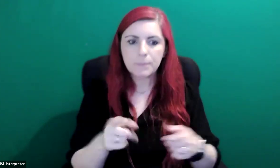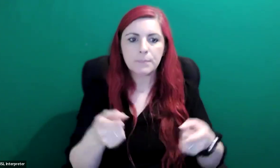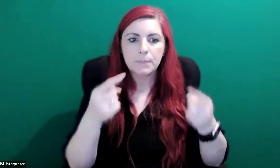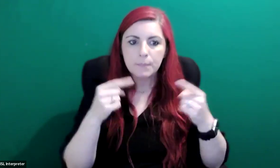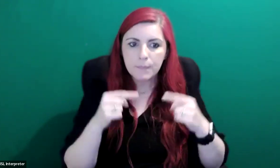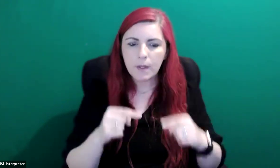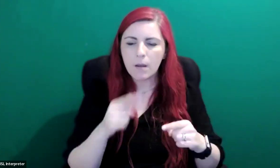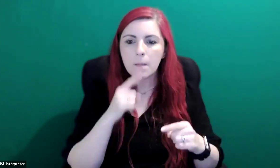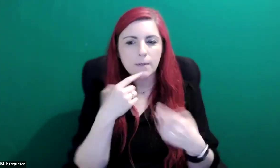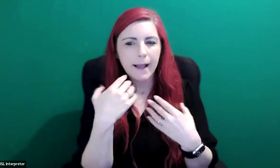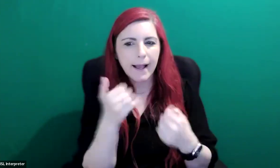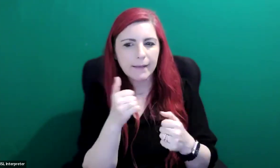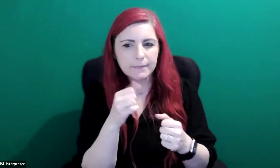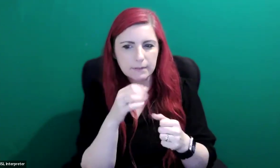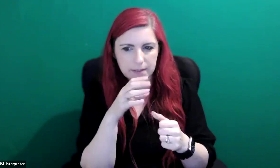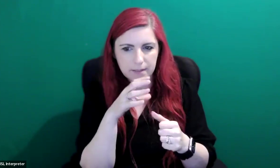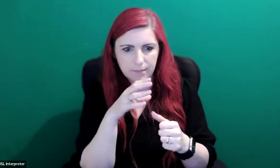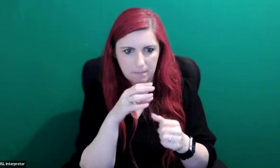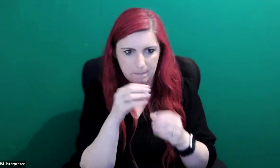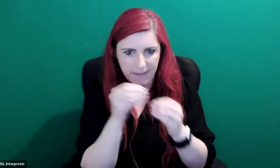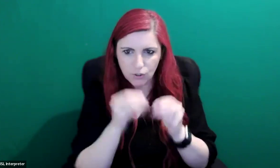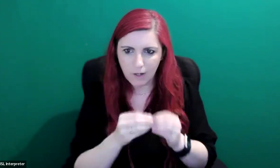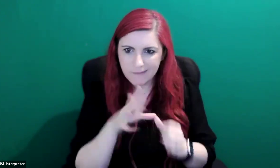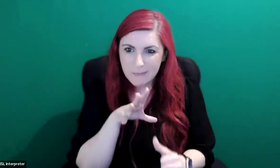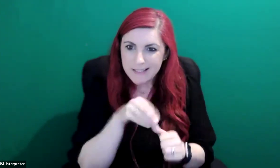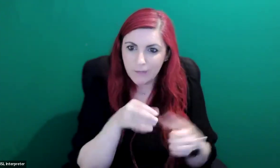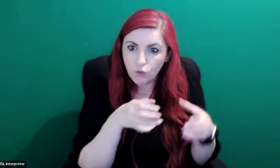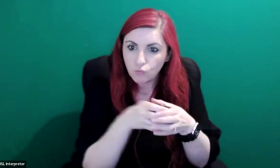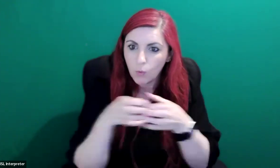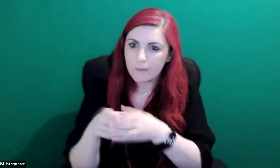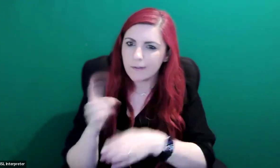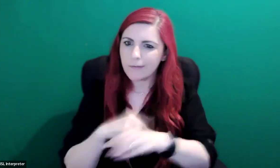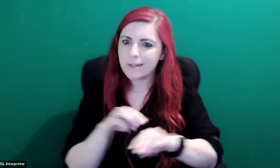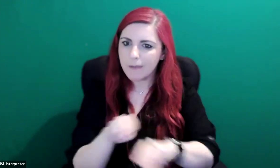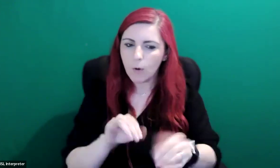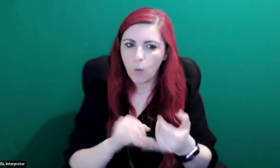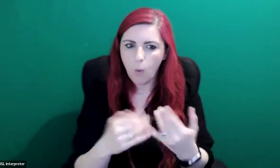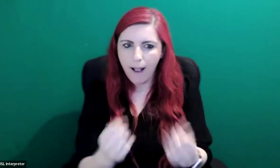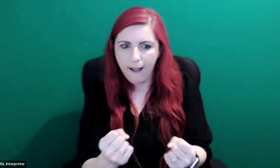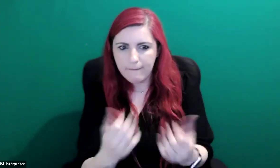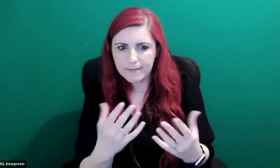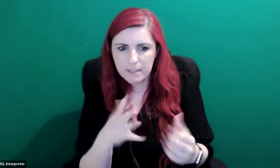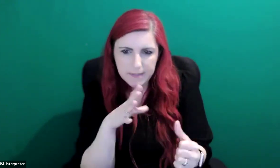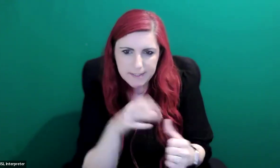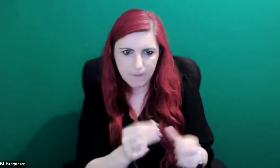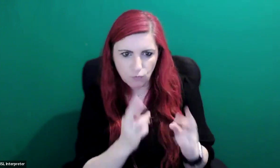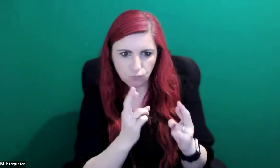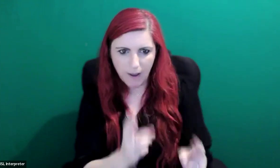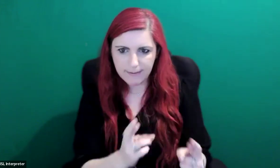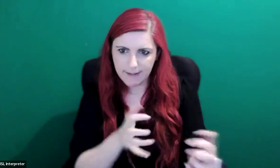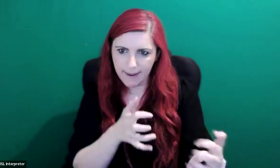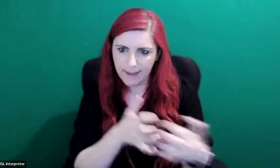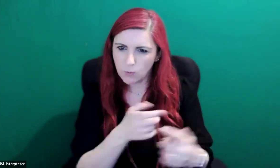also, however, talk about specific groups of disabled people who have particular concerns and rights that relate to